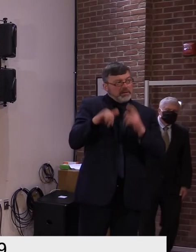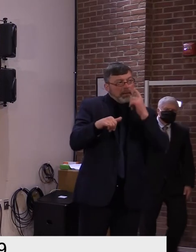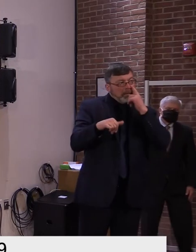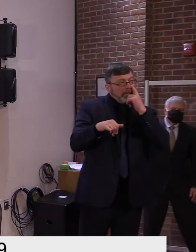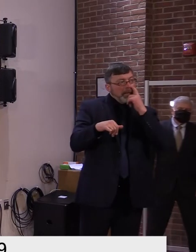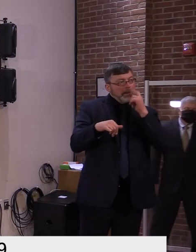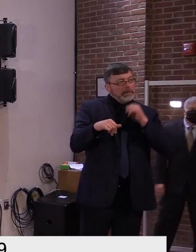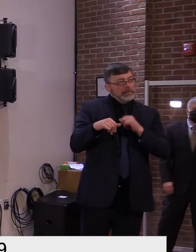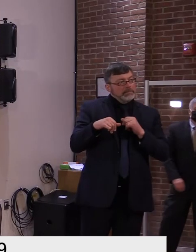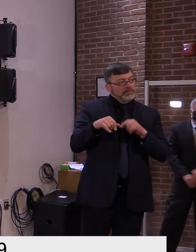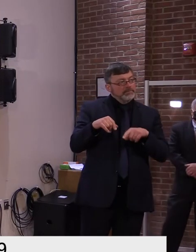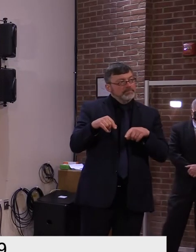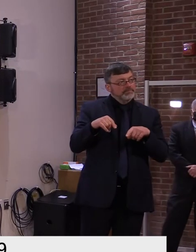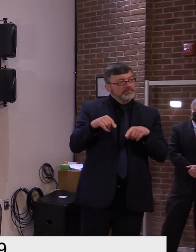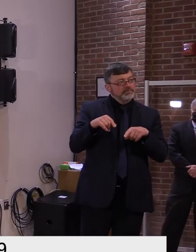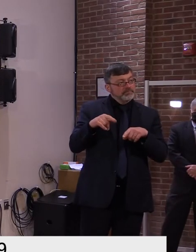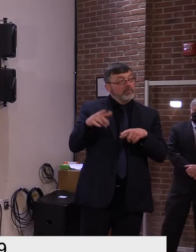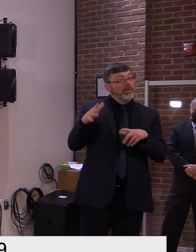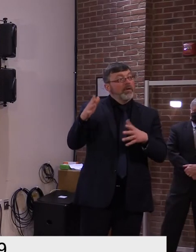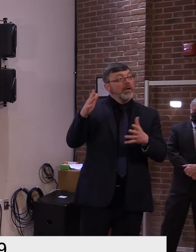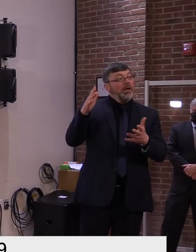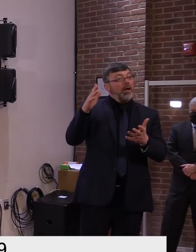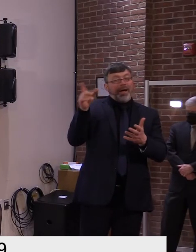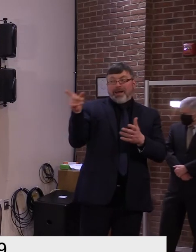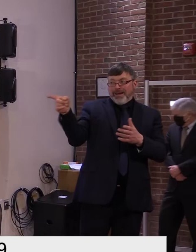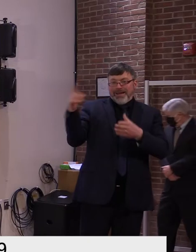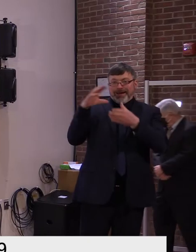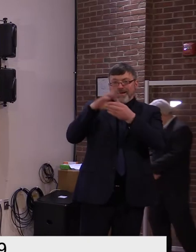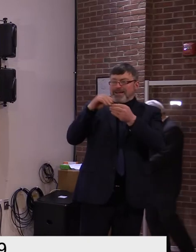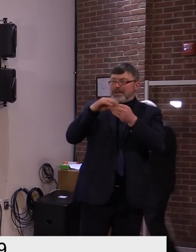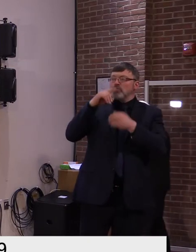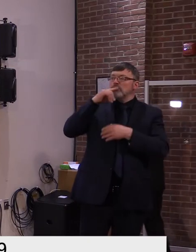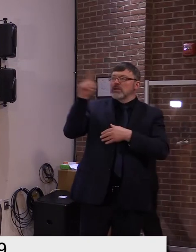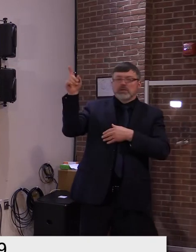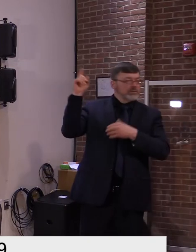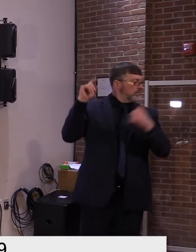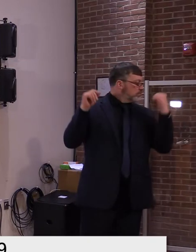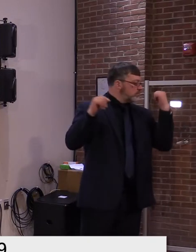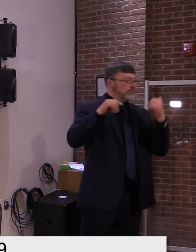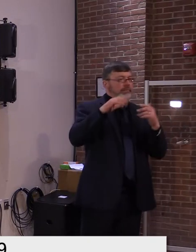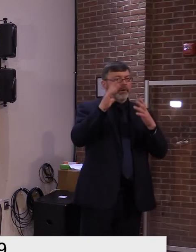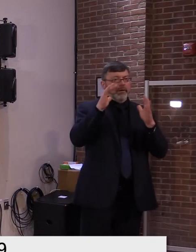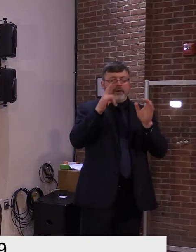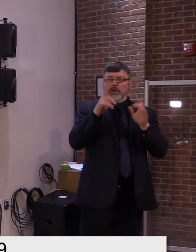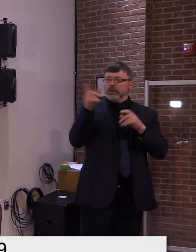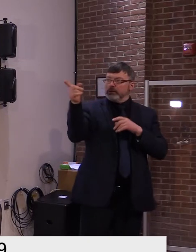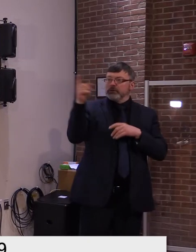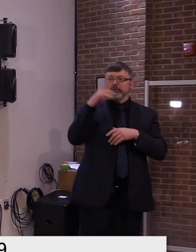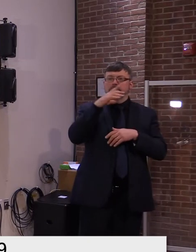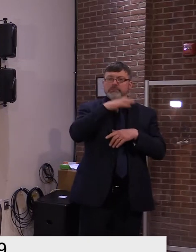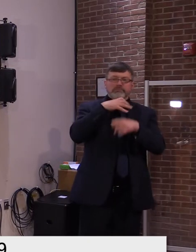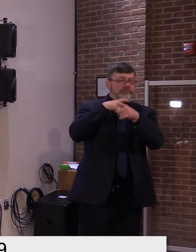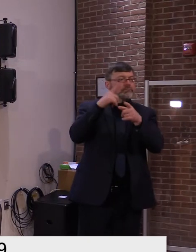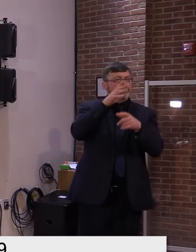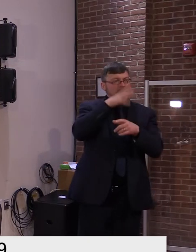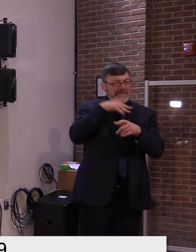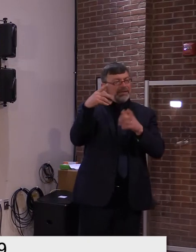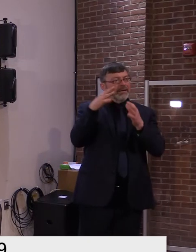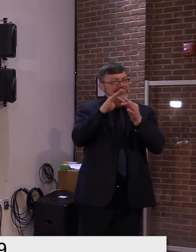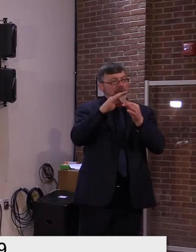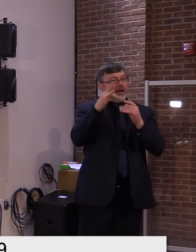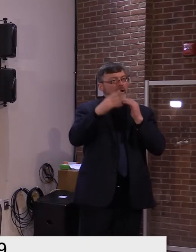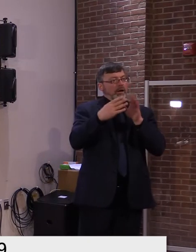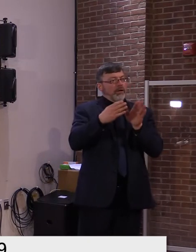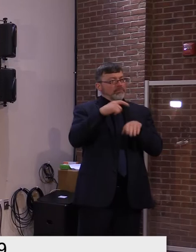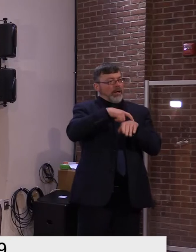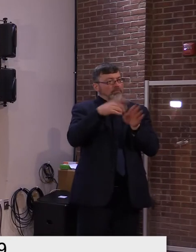rescue plan. But they ran into trouble either connecting by phone or online,